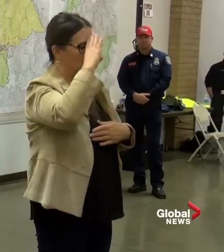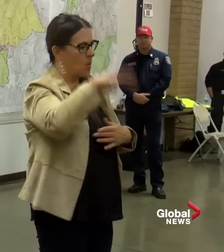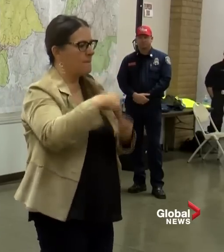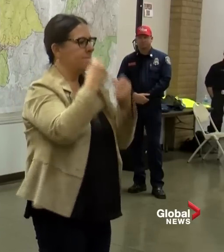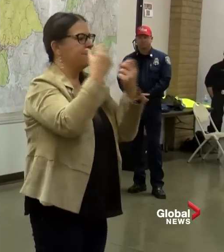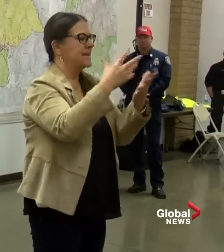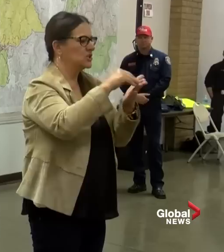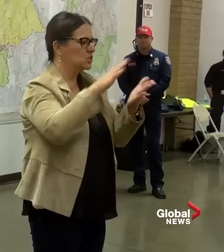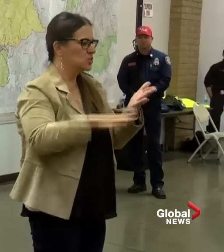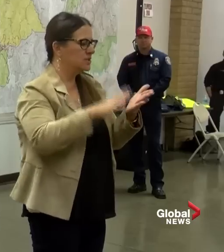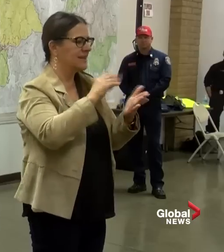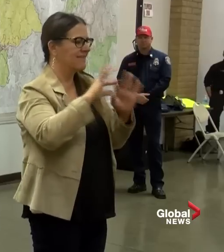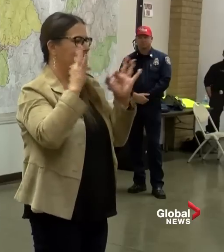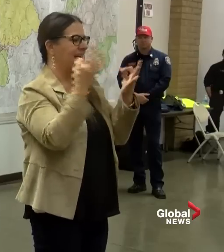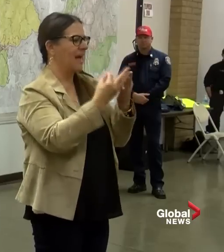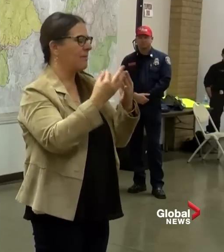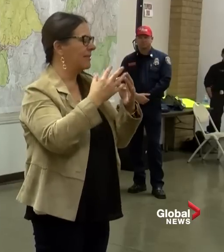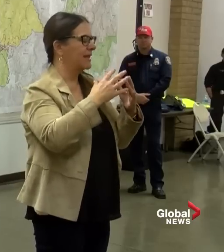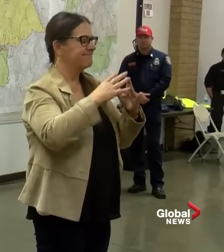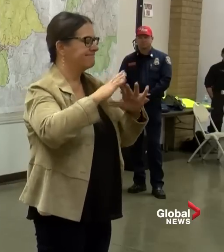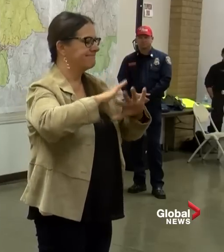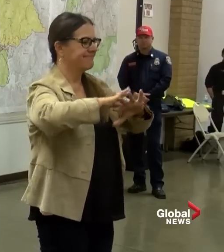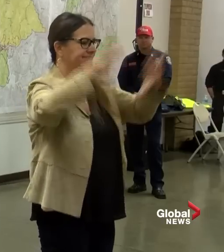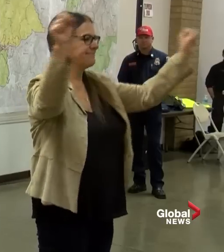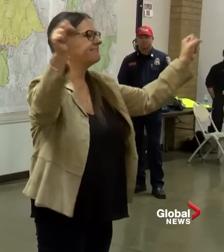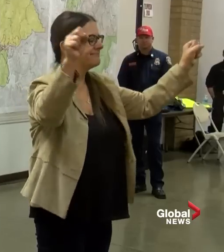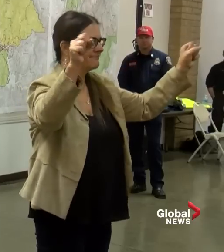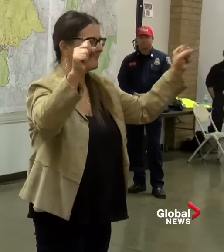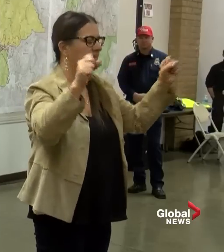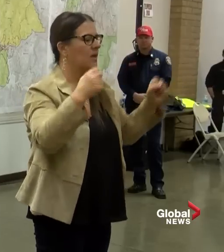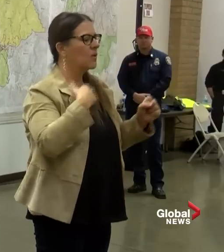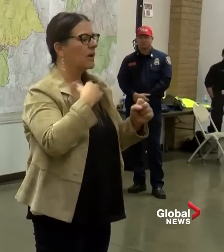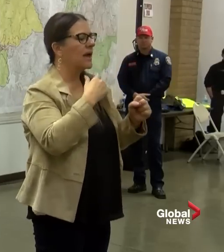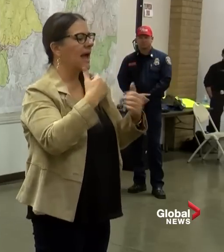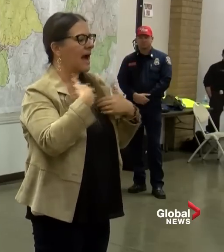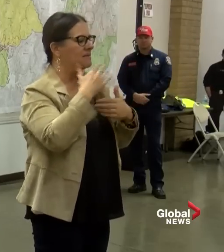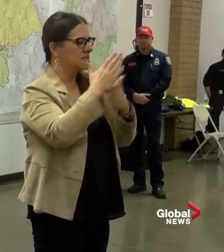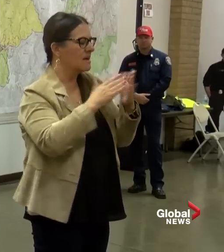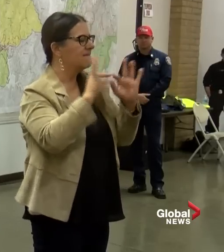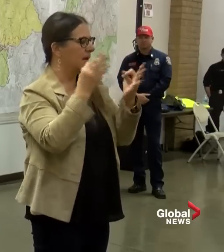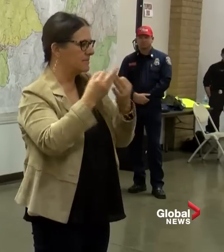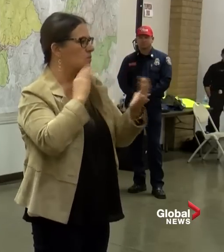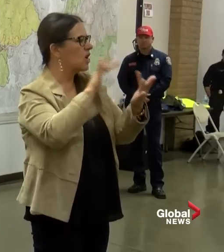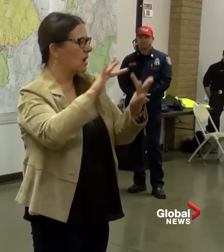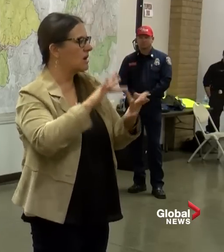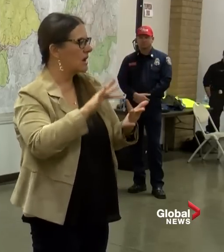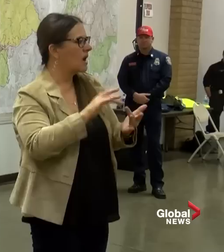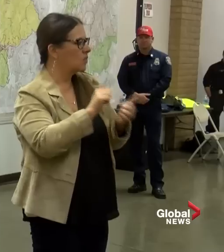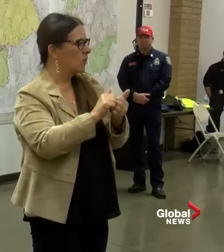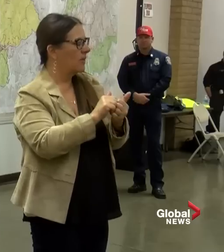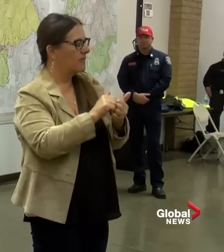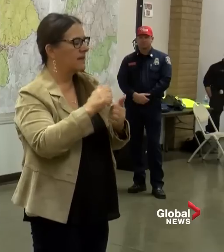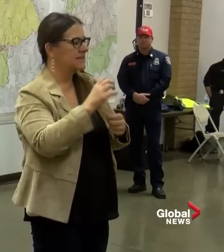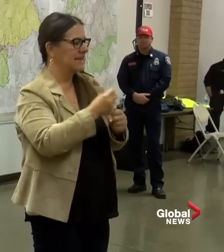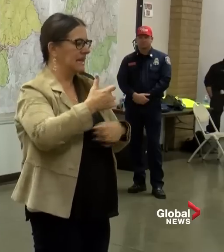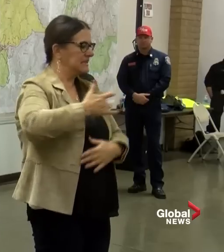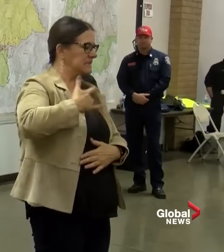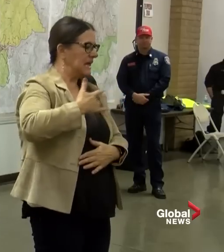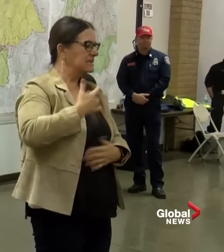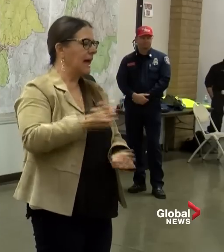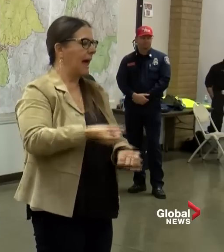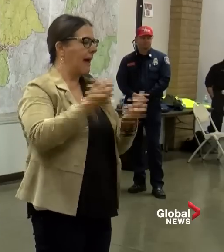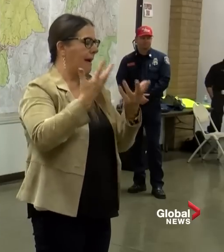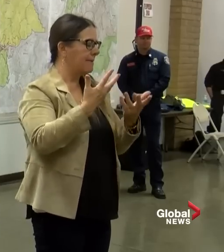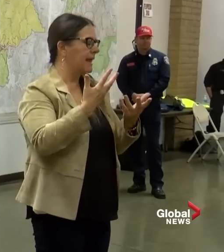students and families are out of the area. We're in contact with families to try to get a sense of how many will